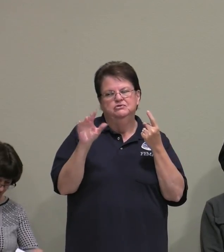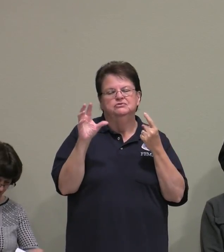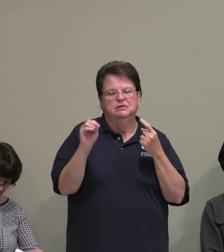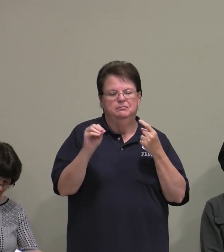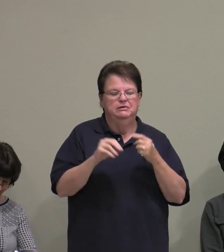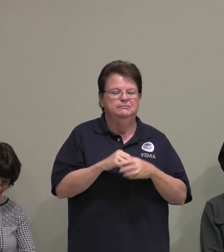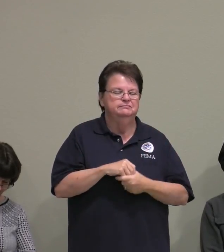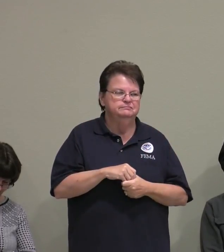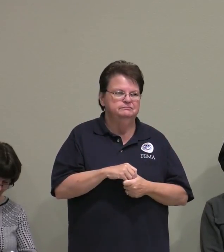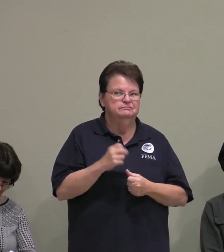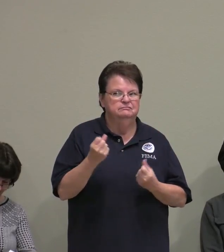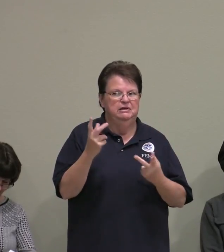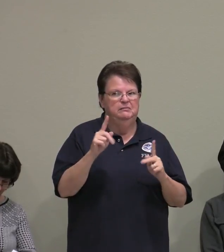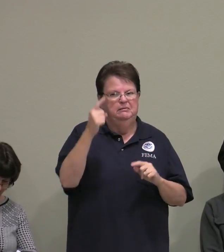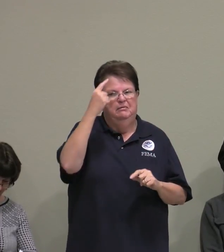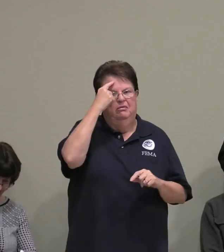minds.